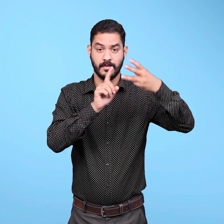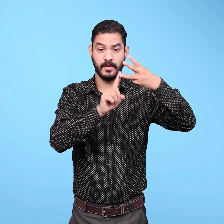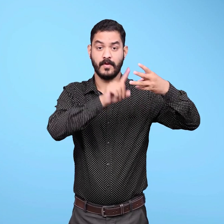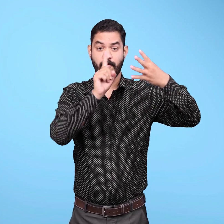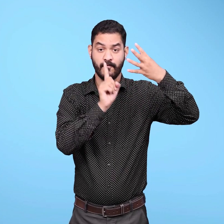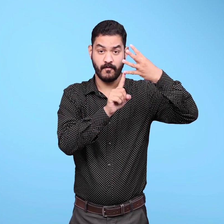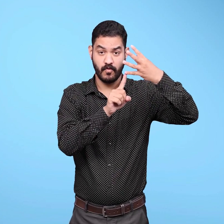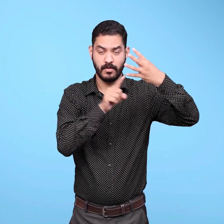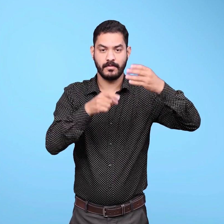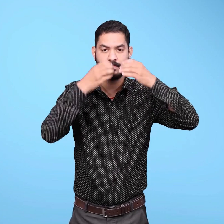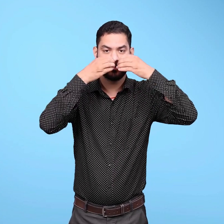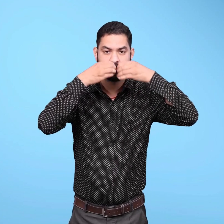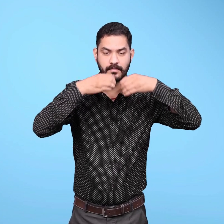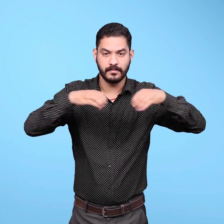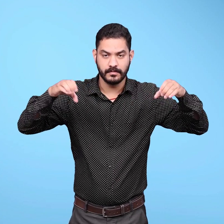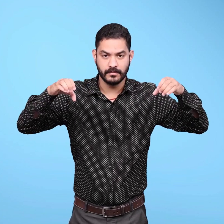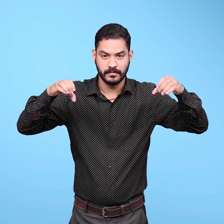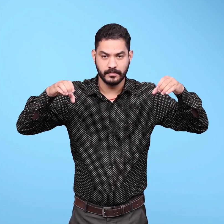4. Ivory.